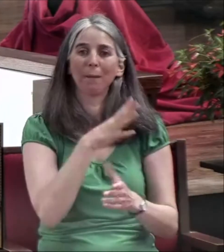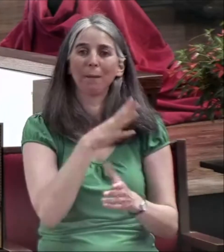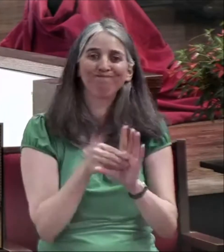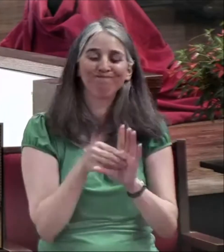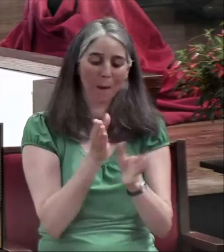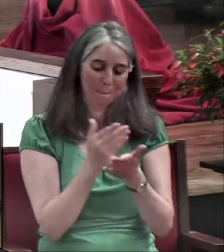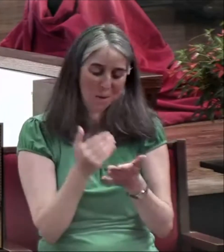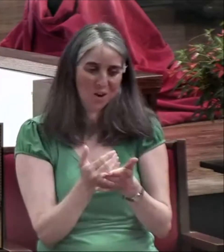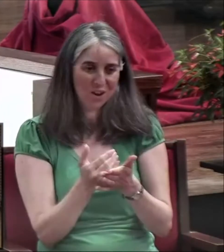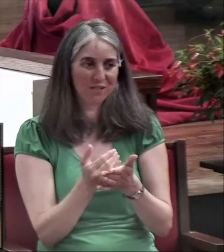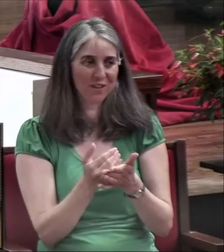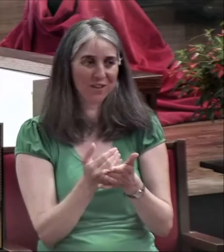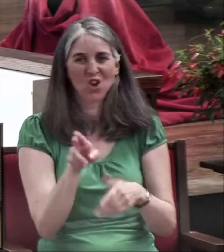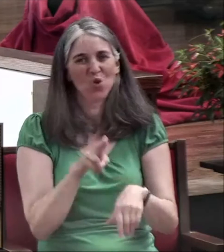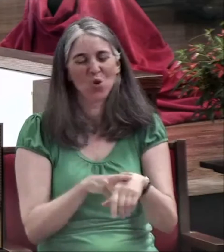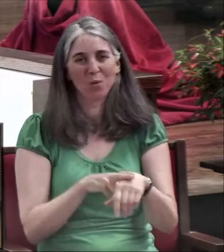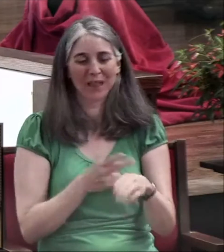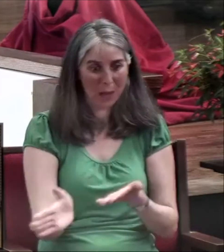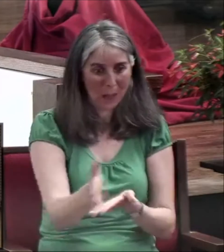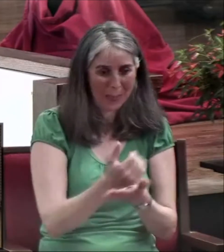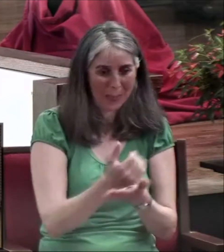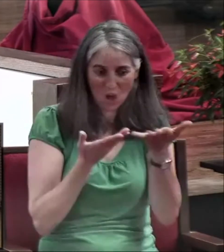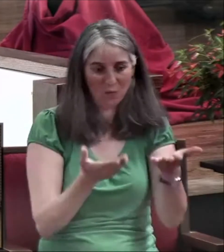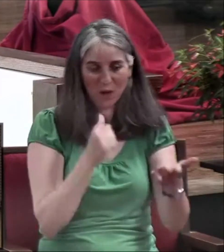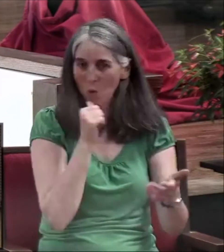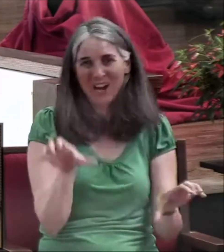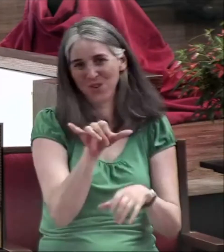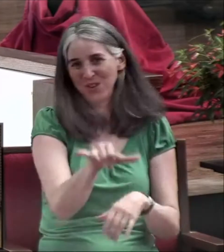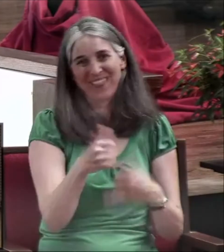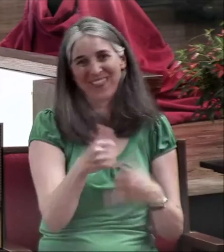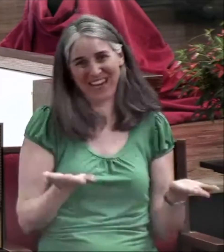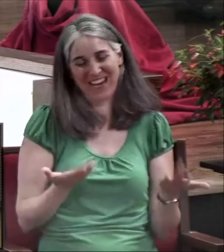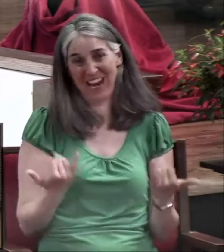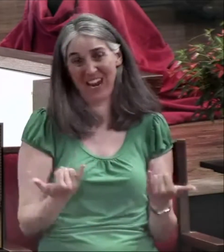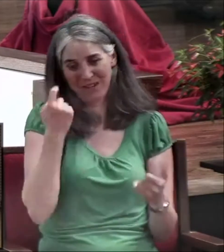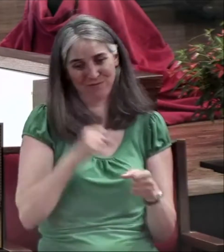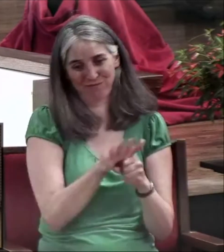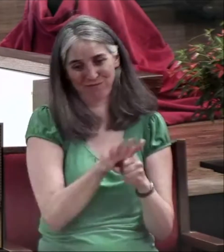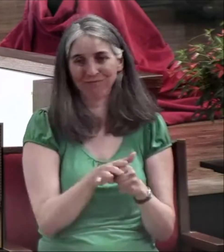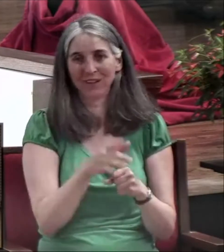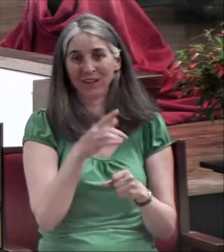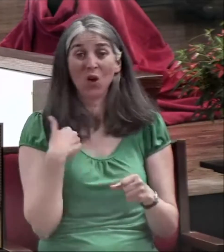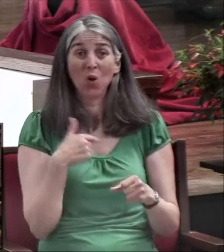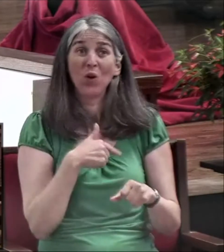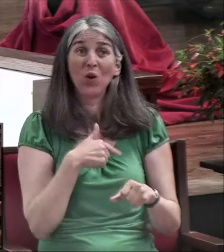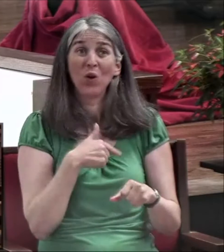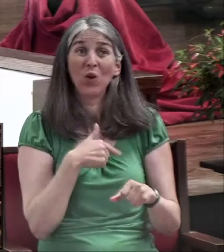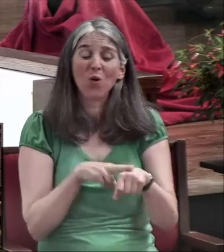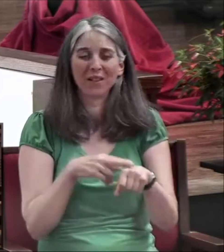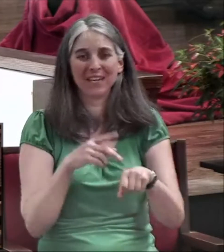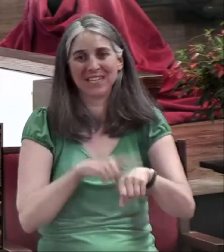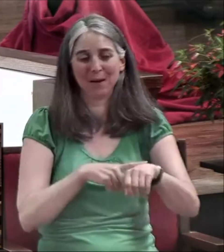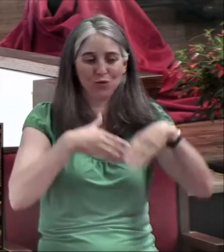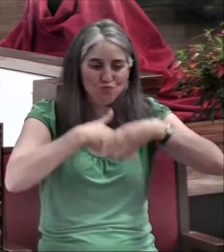And, you know, we usually collect the offering. We're not doing that. We usually have a time of, some of them do a meet and greet. We don't do that.